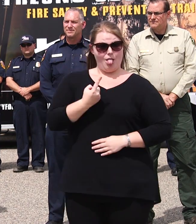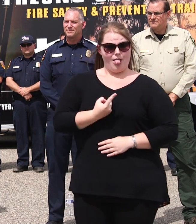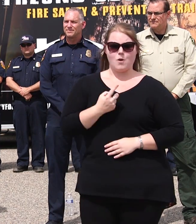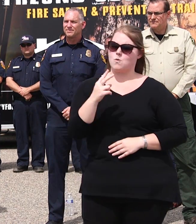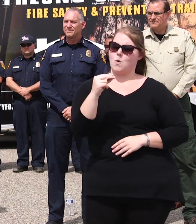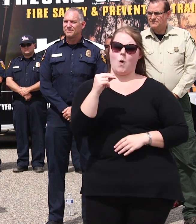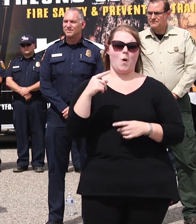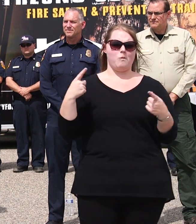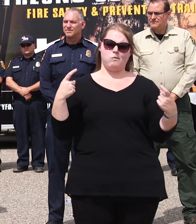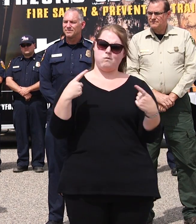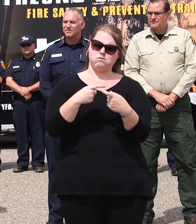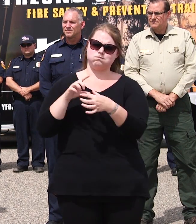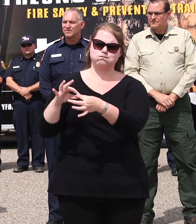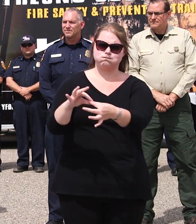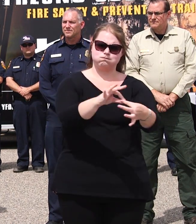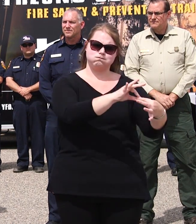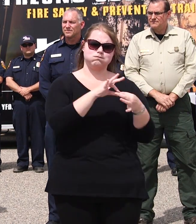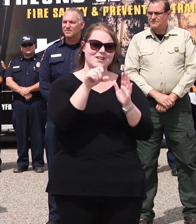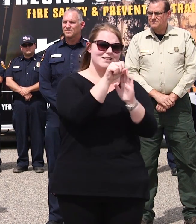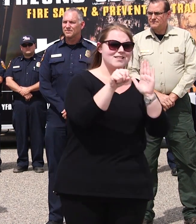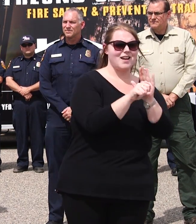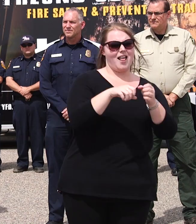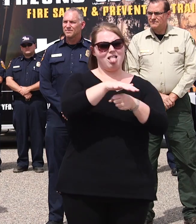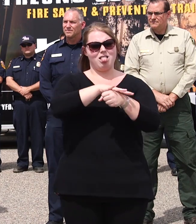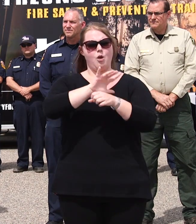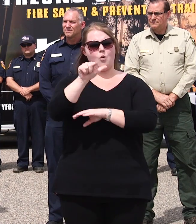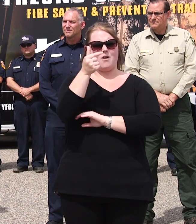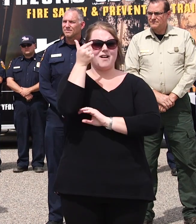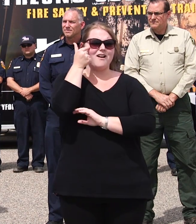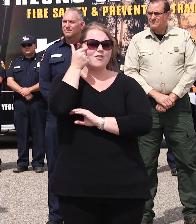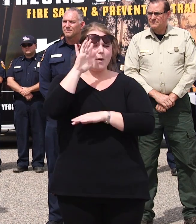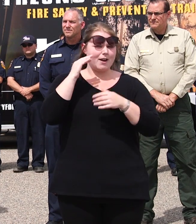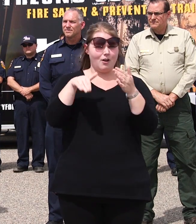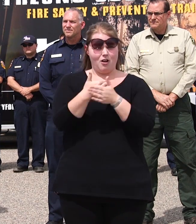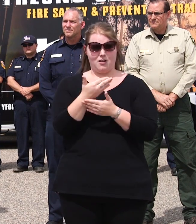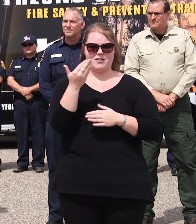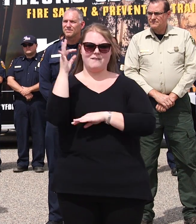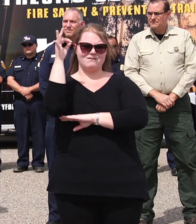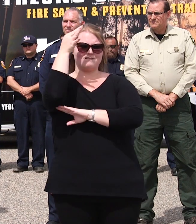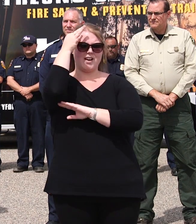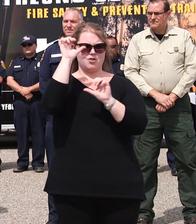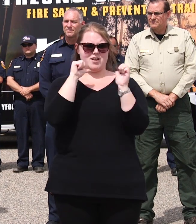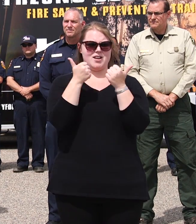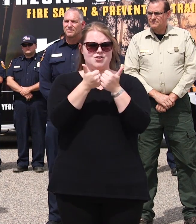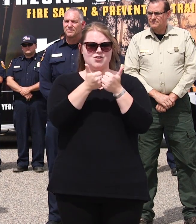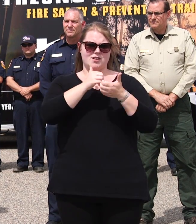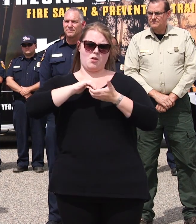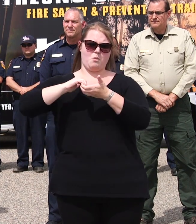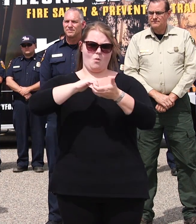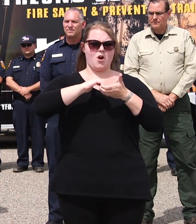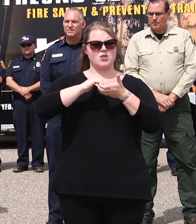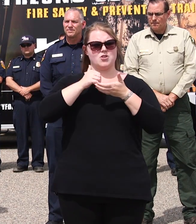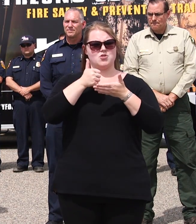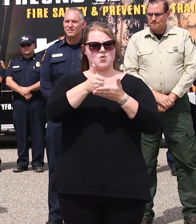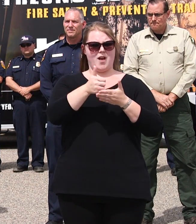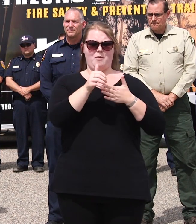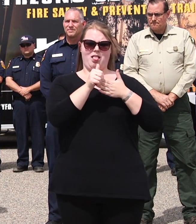complex partnership between our state, local government, and us and all the federal agencies that partner to help be leaders